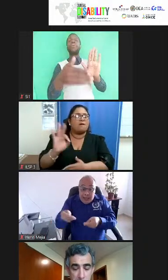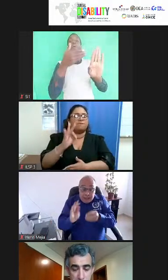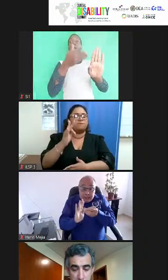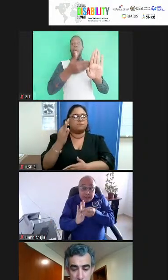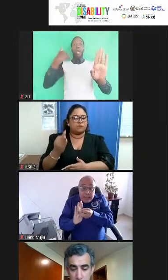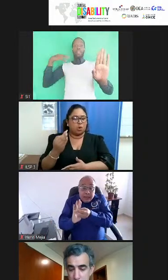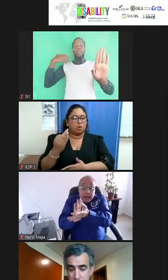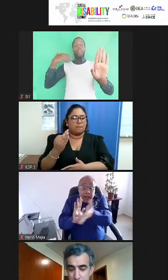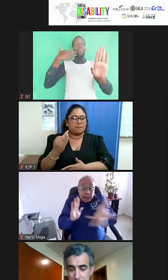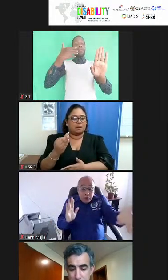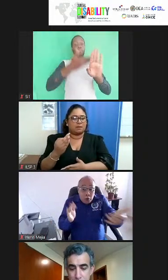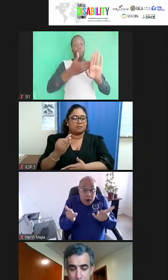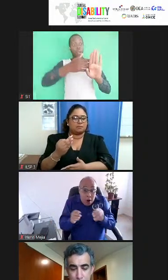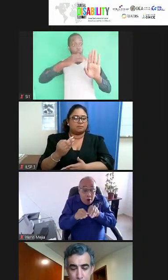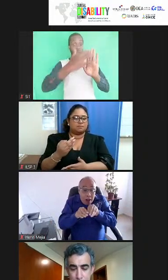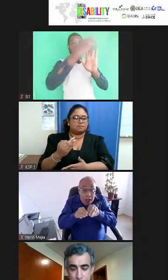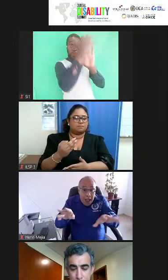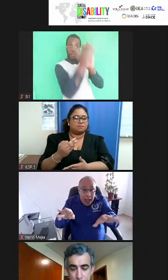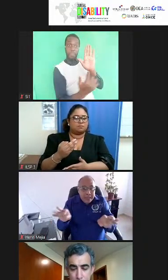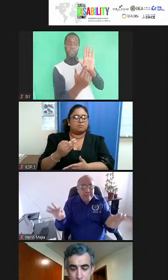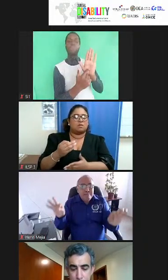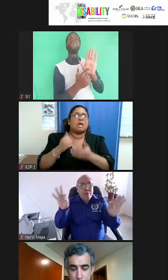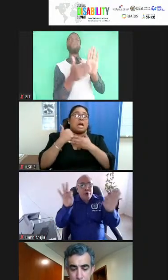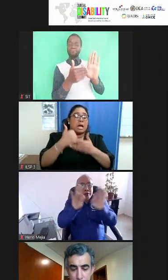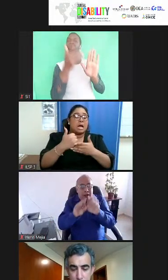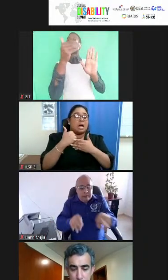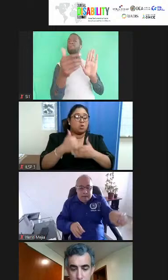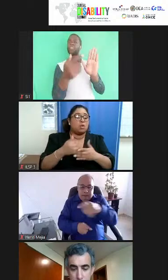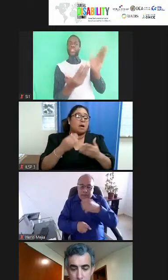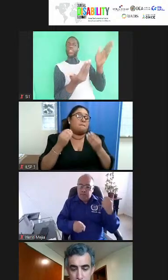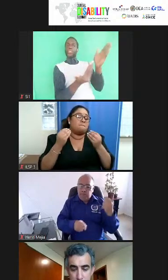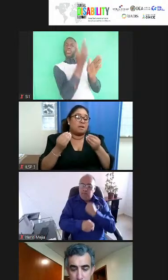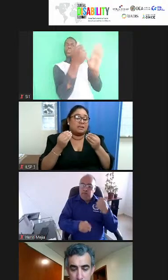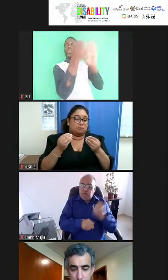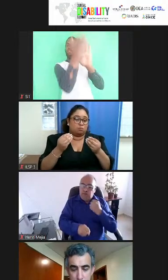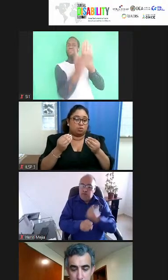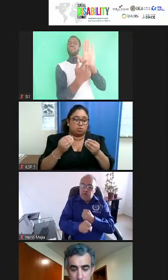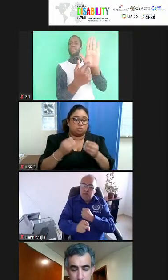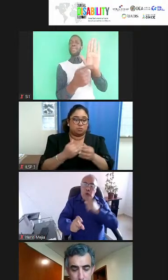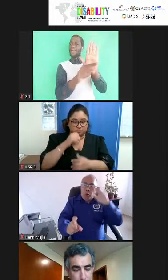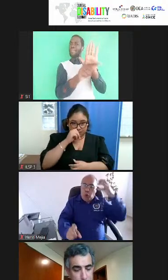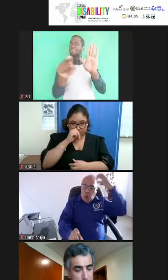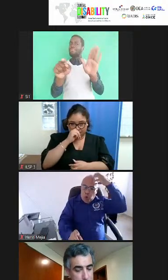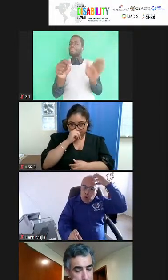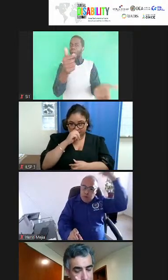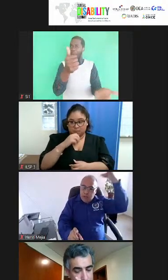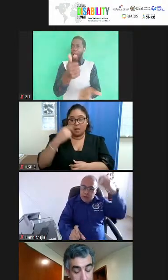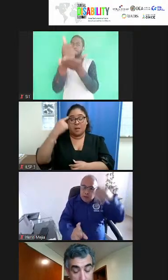a new tool that will help us a lot